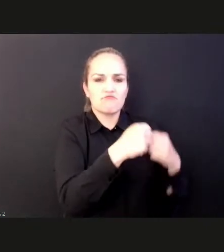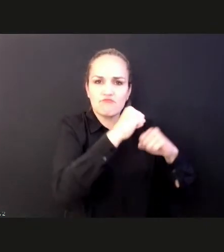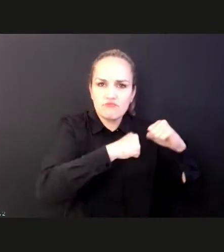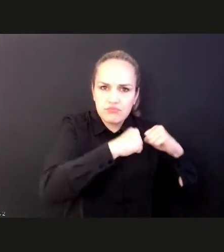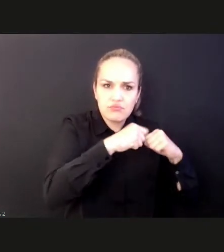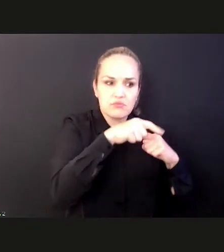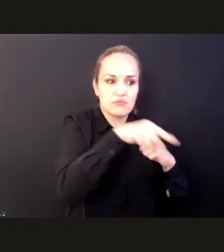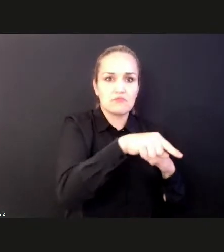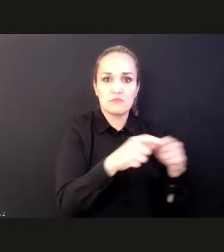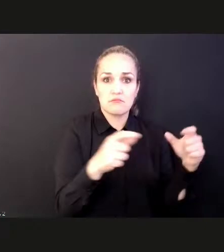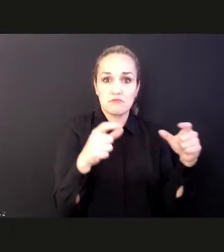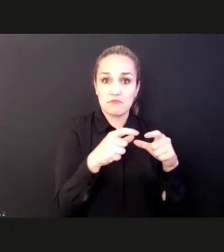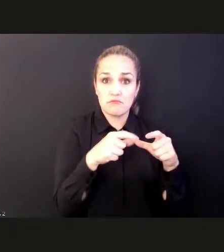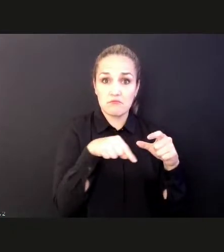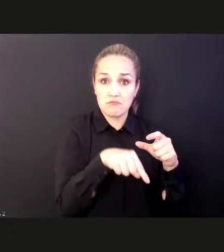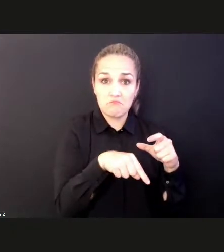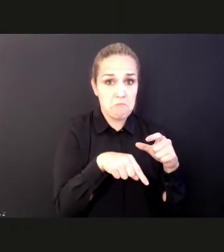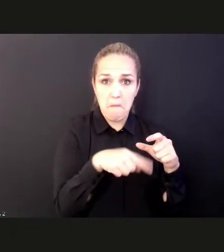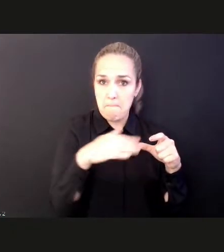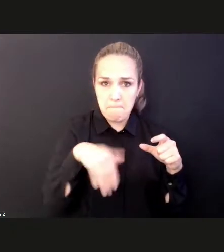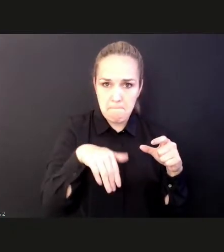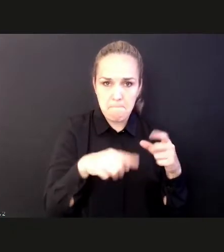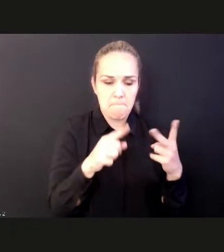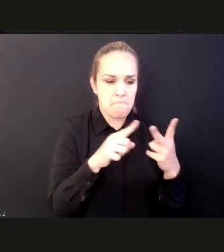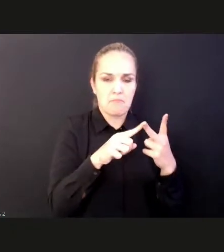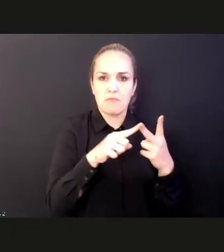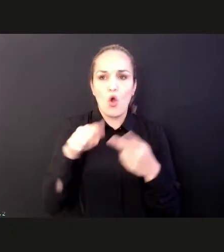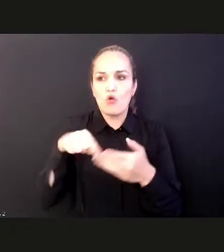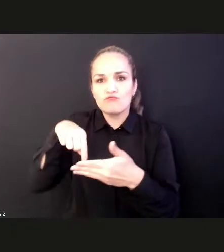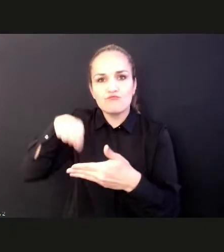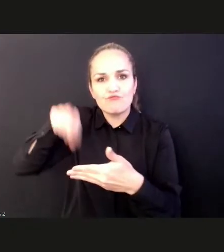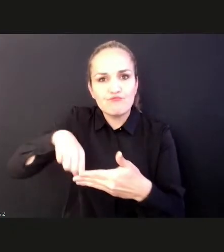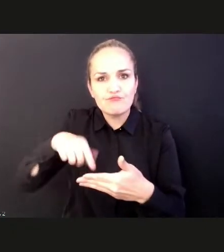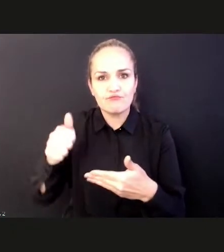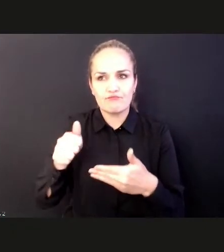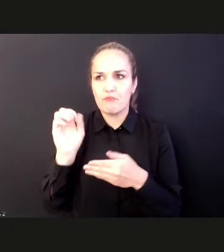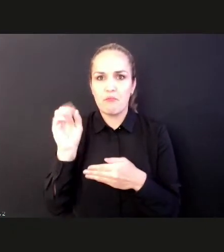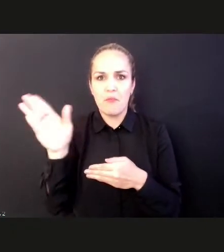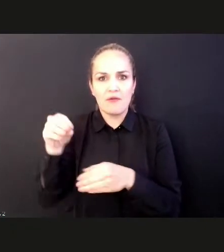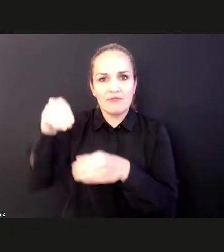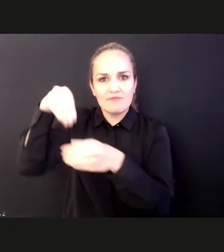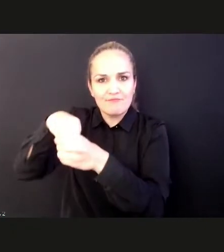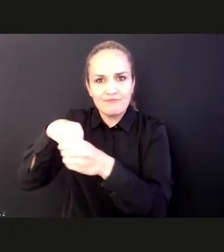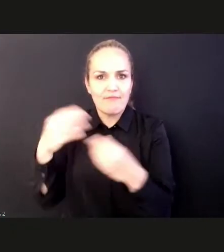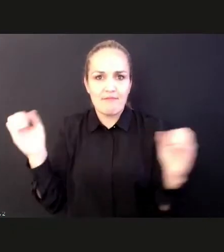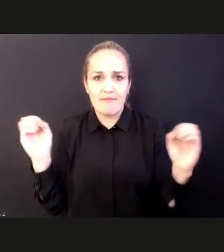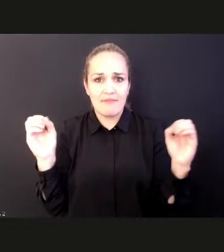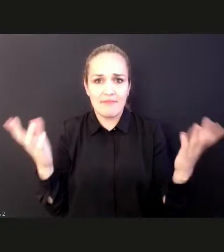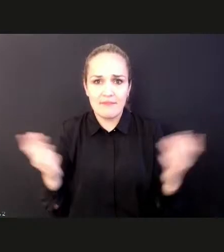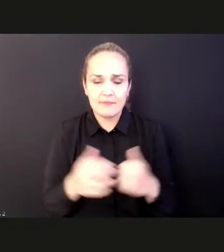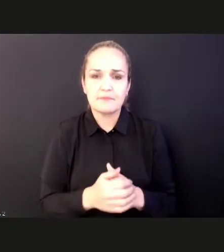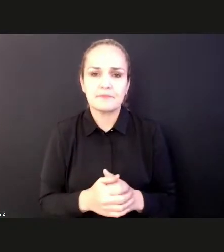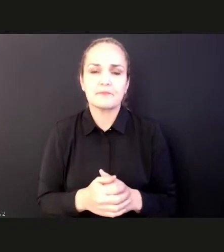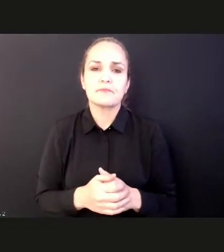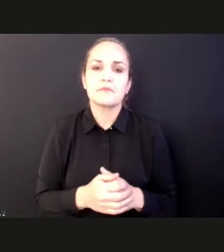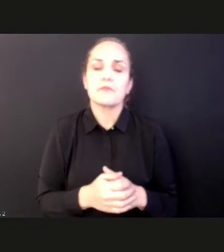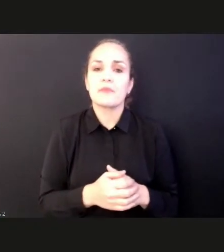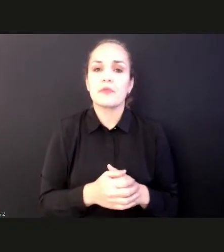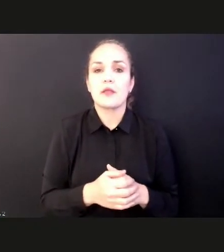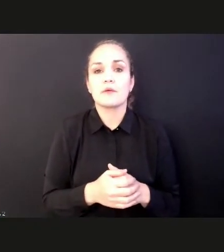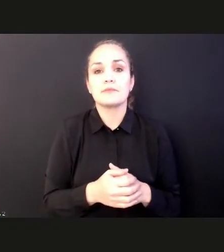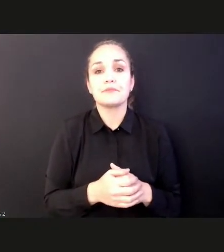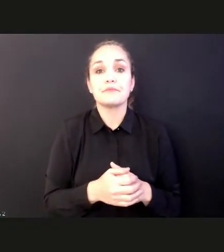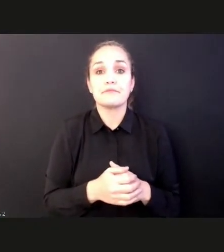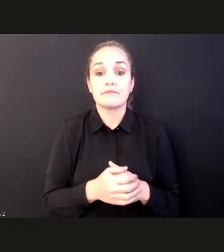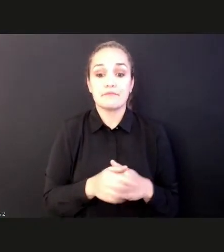tools. And last but not least is the structure of the SMEs. They are small businesses with limited time